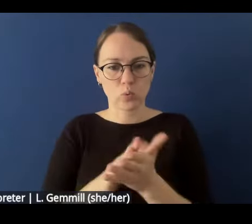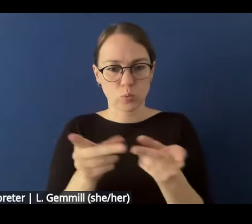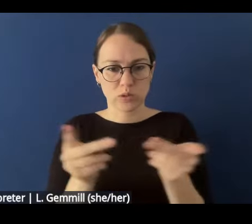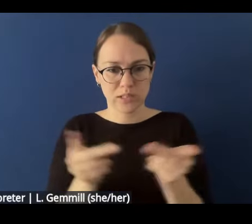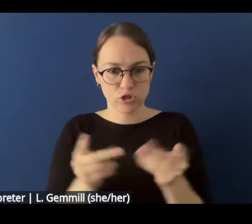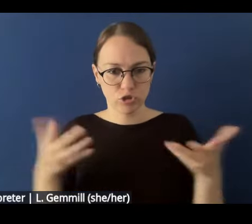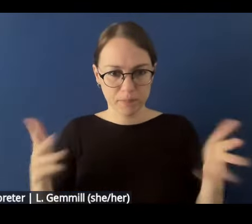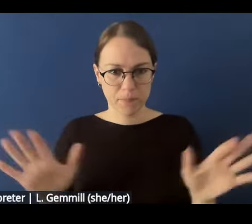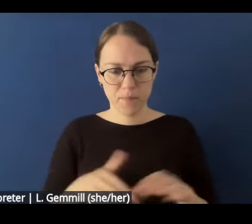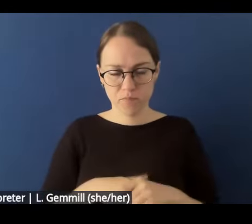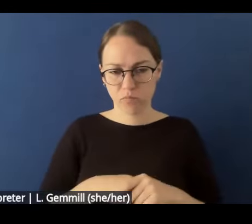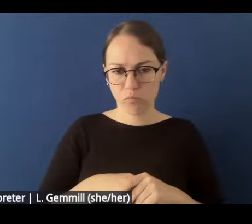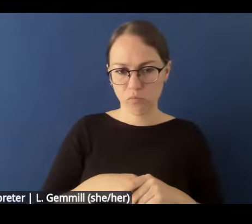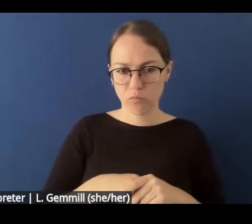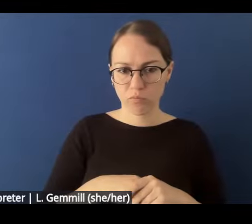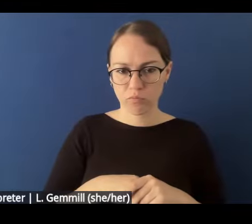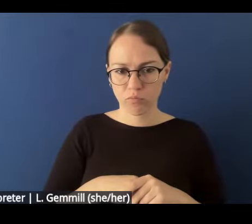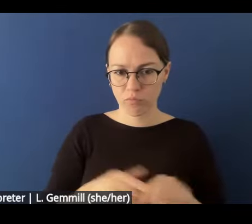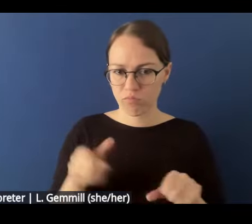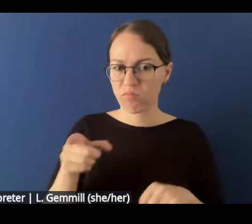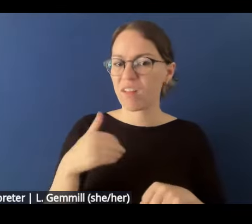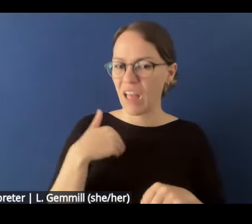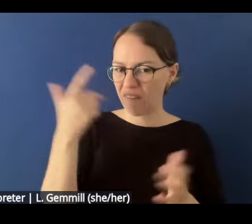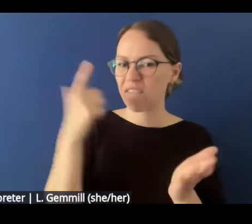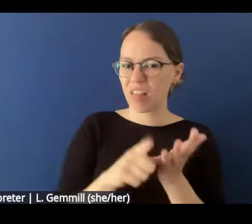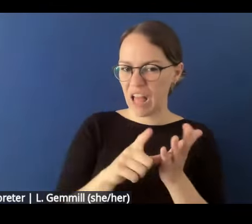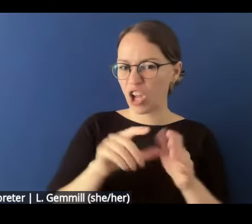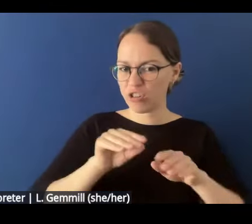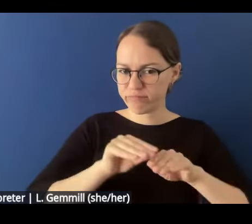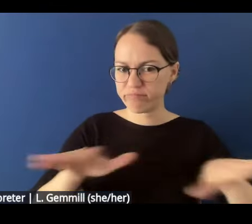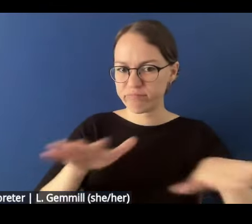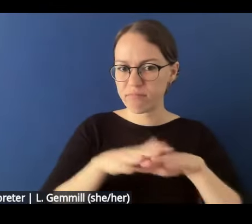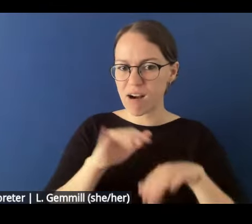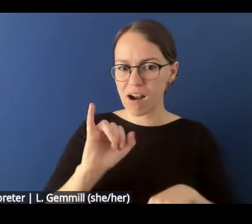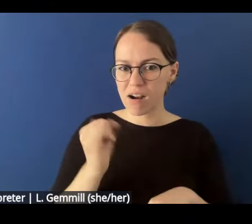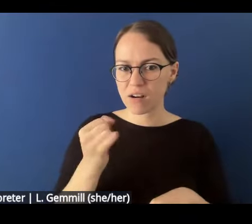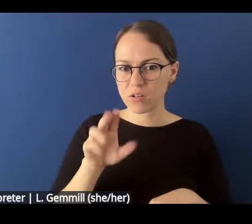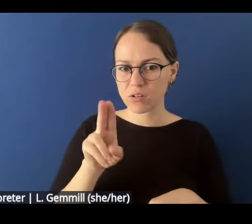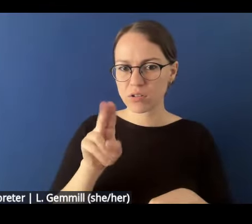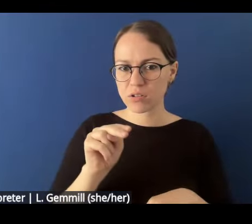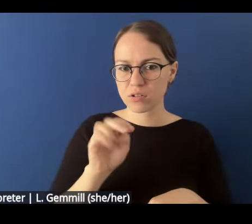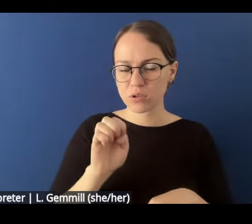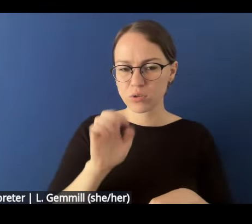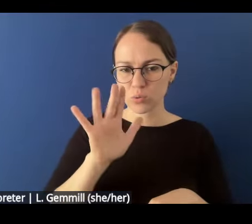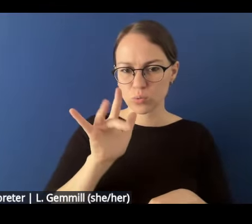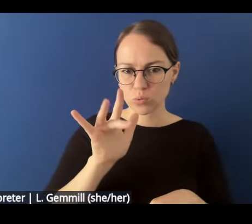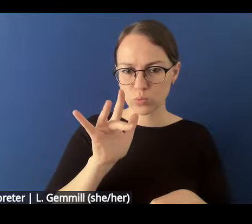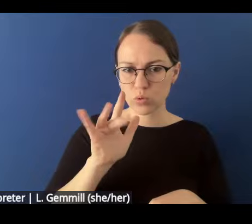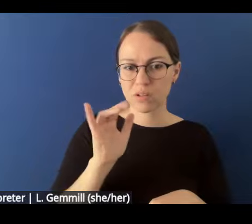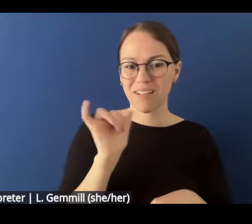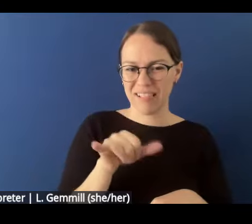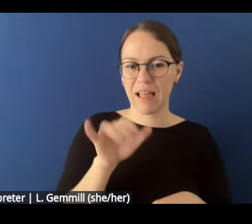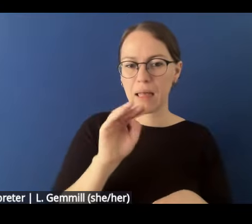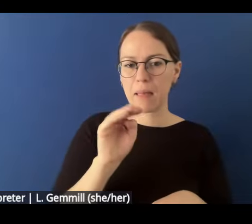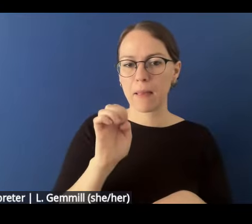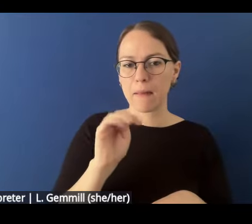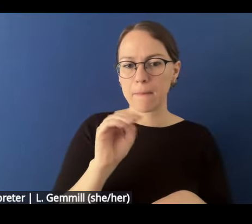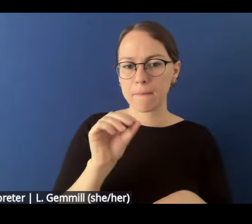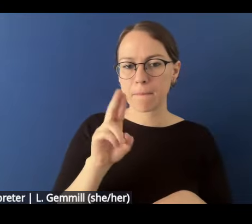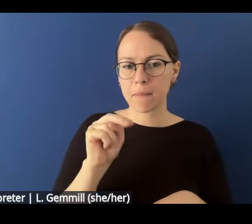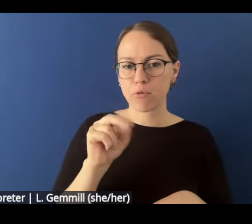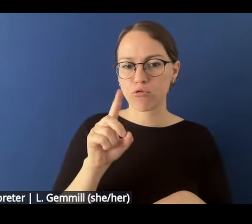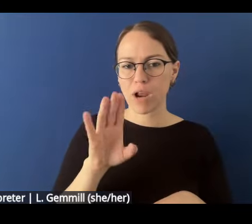Memorandum on June 25th, which included. The memorandum to the board in advance of its meeting. Yes, Yeah,